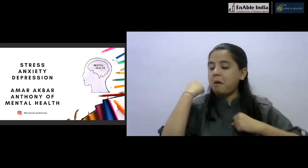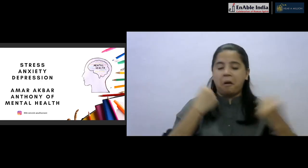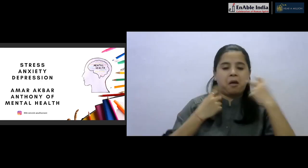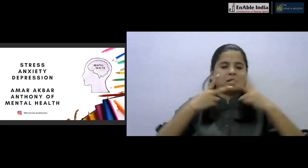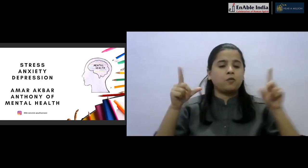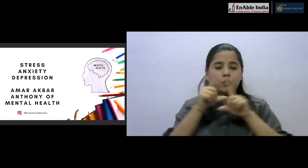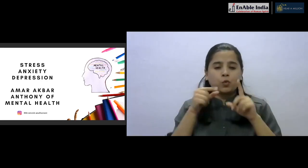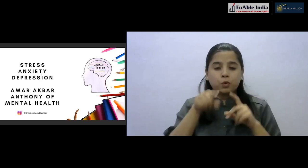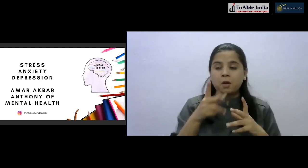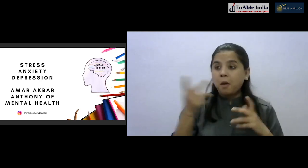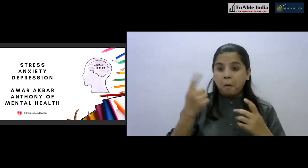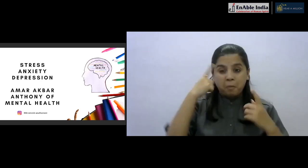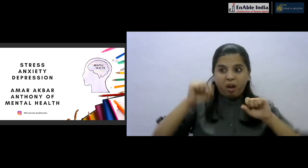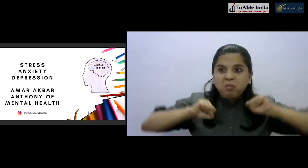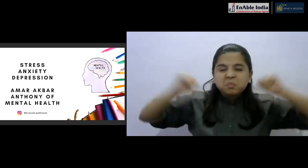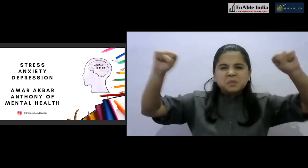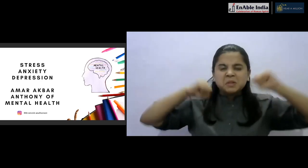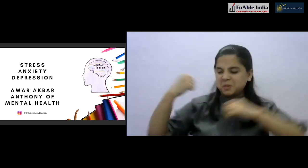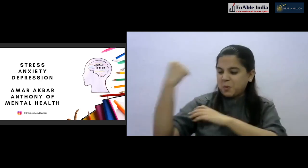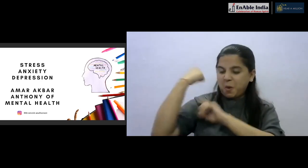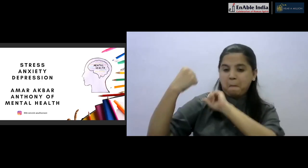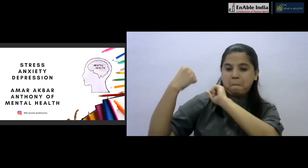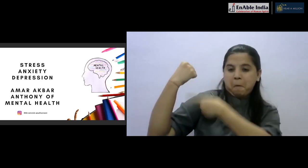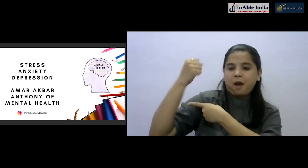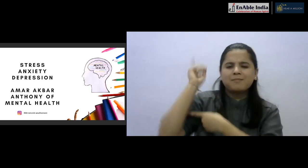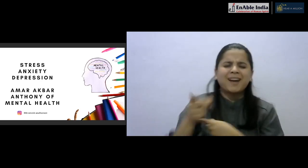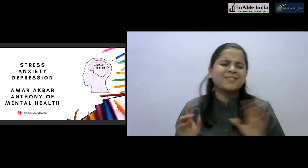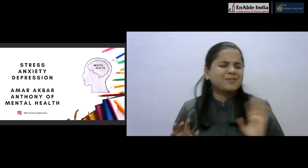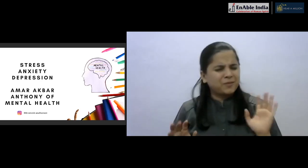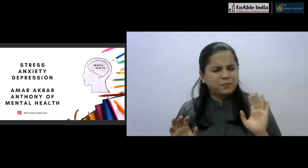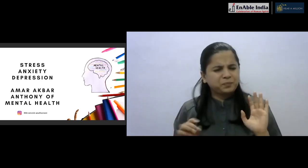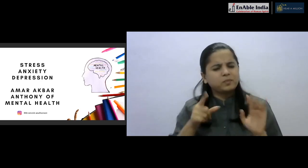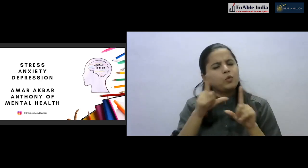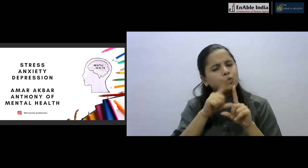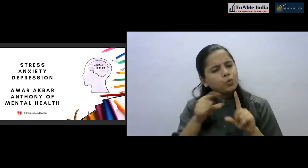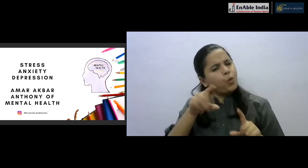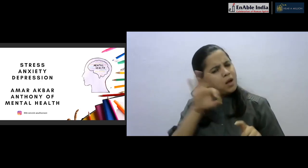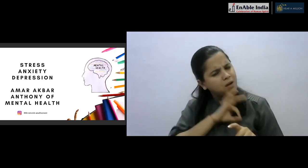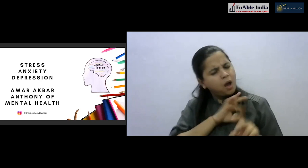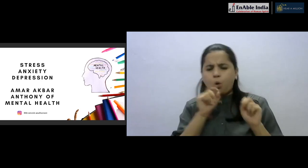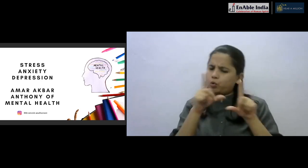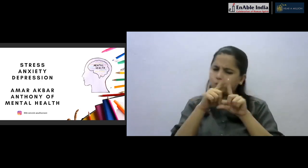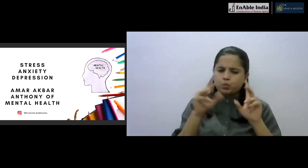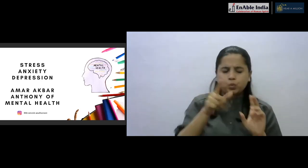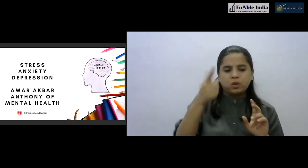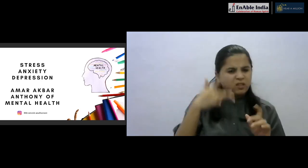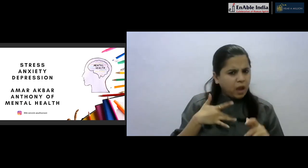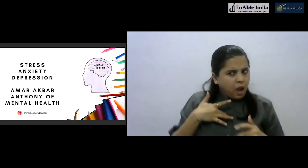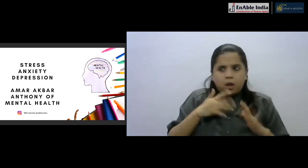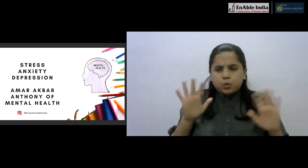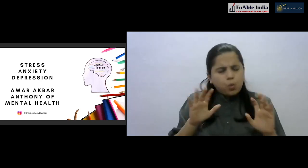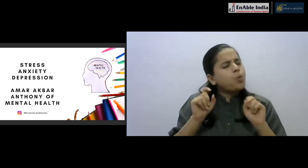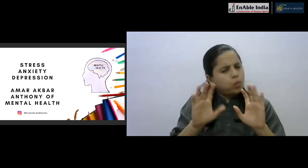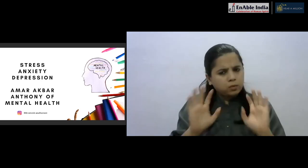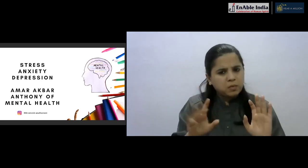You know, the big gyms and big muscles and everything. No, you don't have to. If you can do it, if you like it, do it. Not bad. But I think a lot of